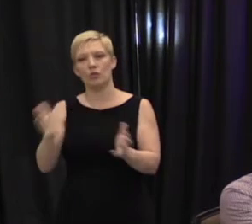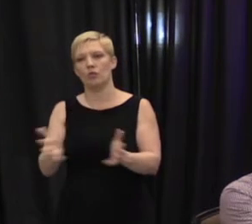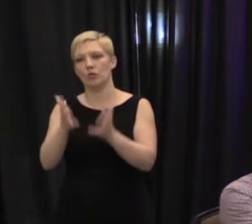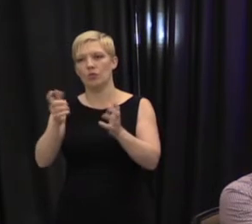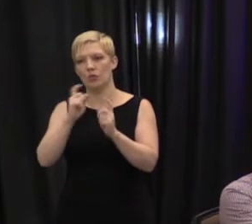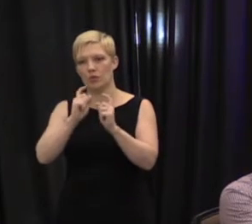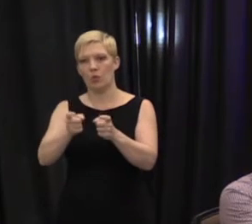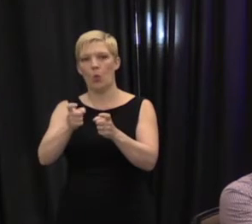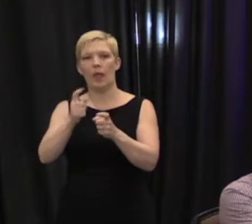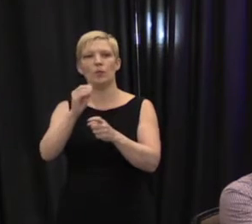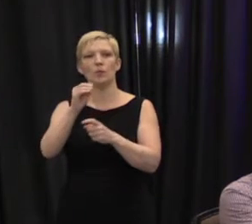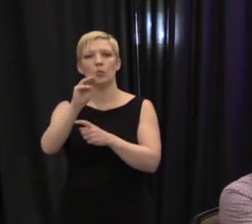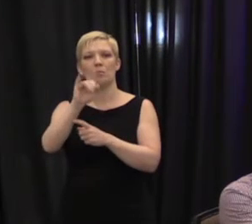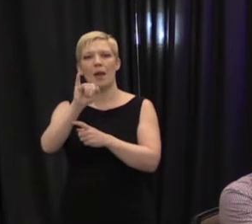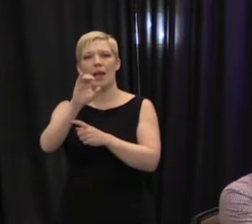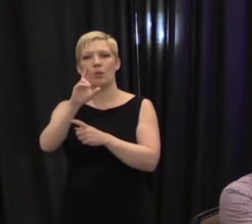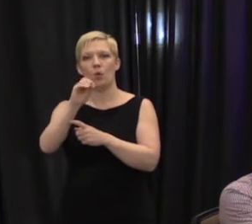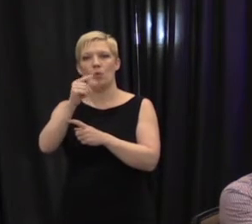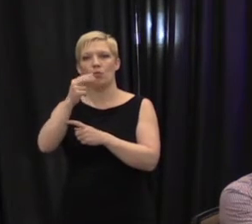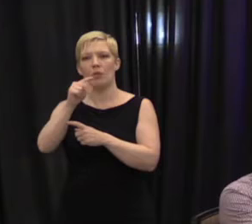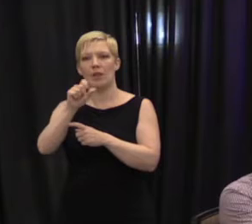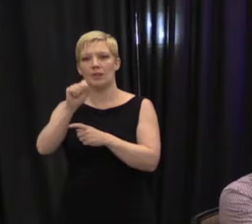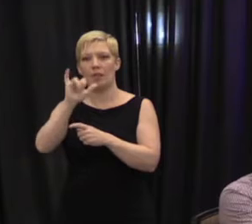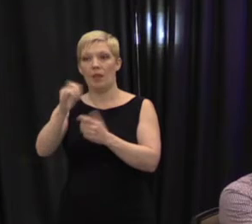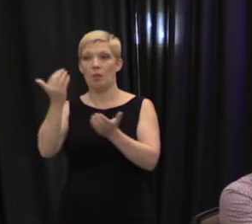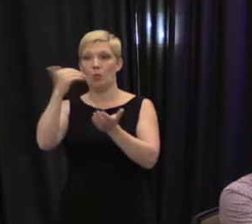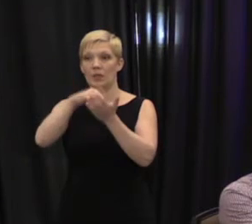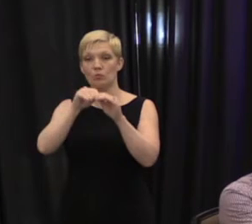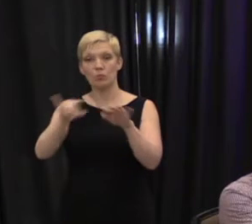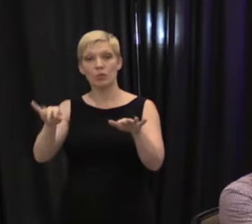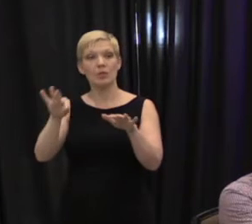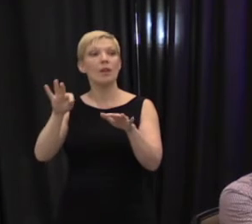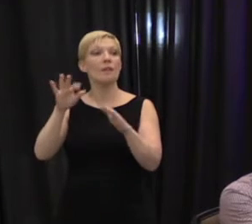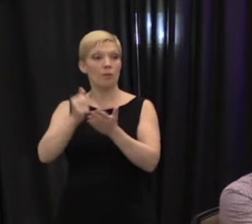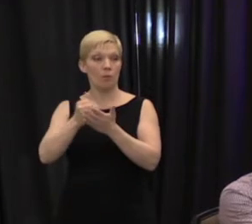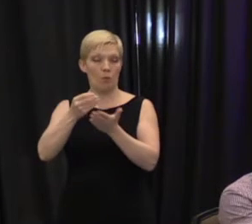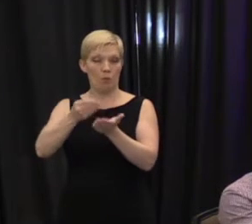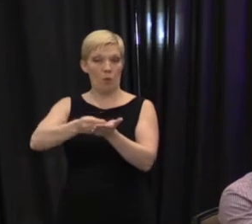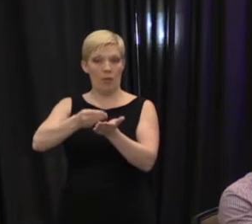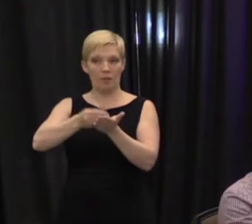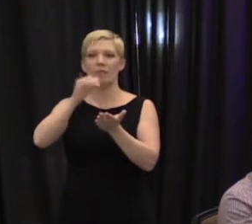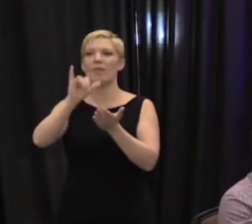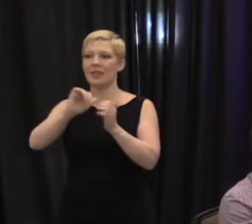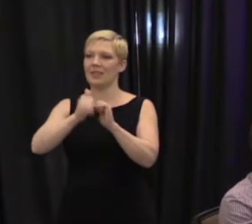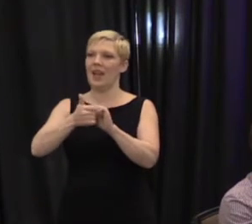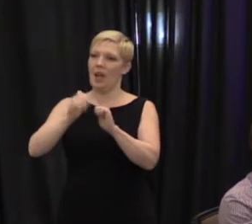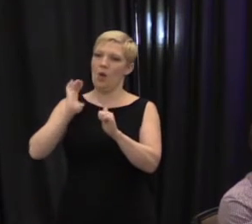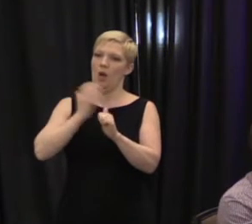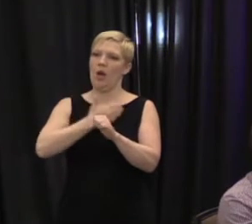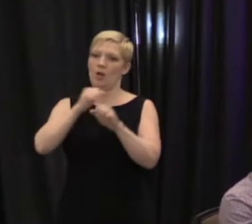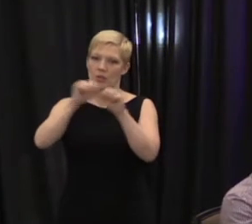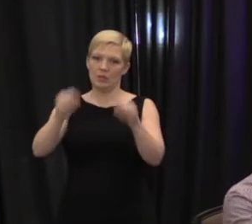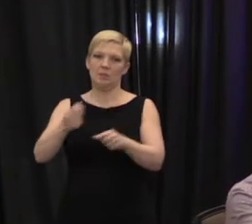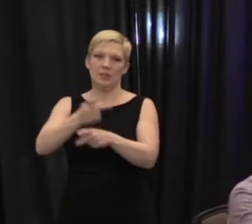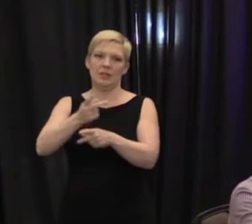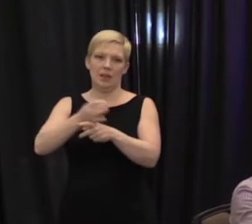that microgrants fund, because the redistribution of wealth is how our communities take care of one another and have for millennia.